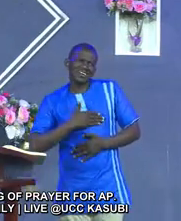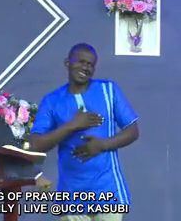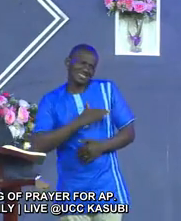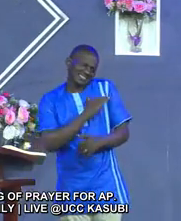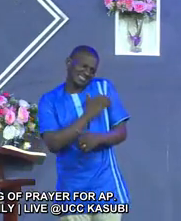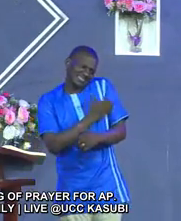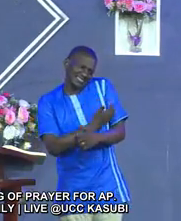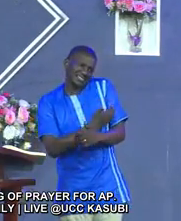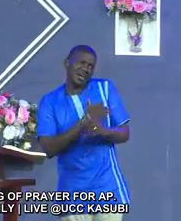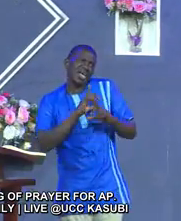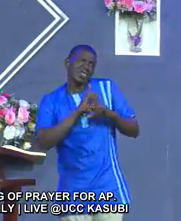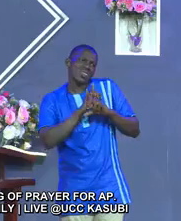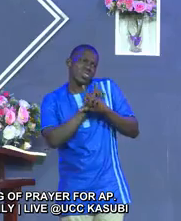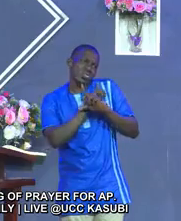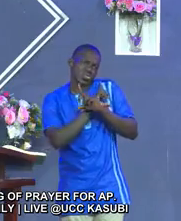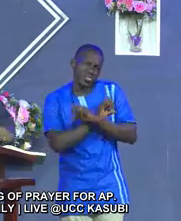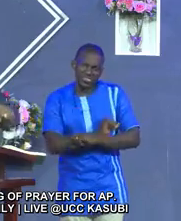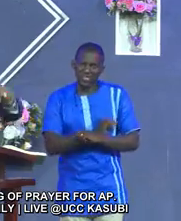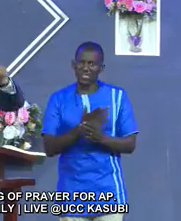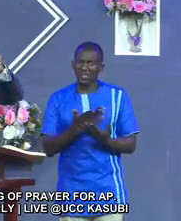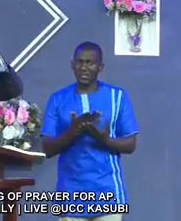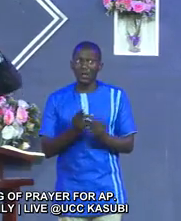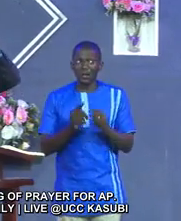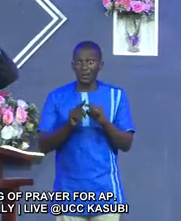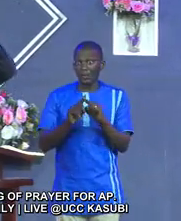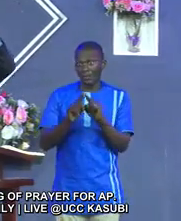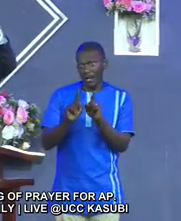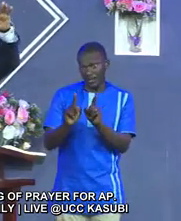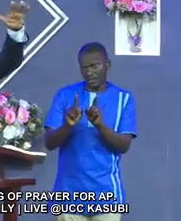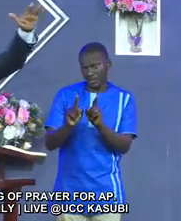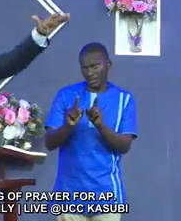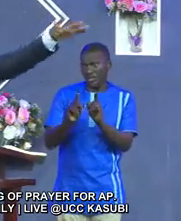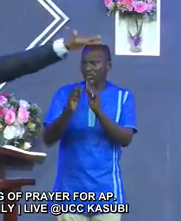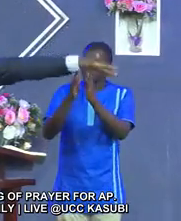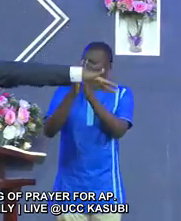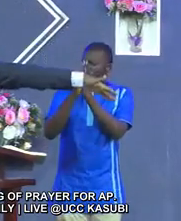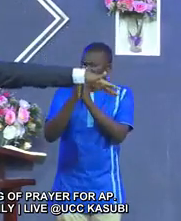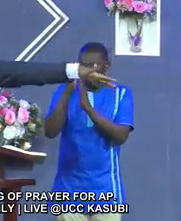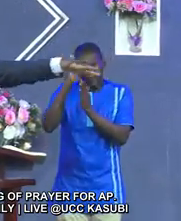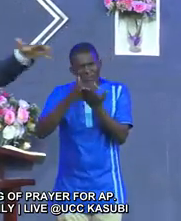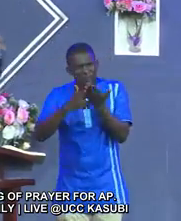I did not have a lot of strength in my body.